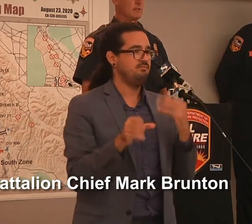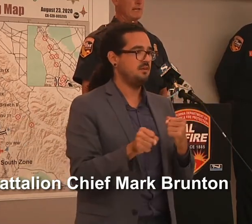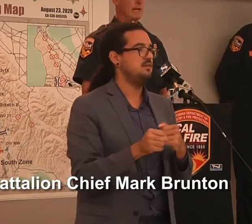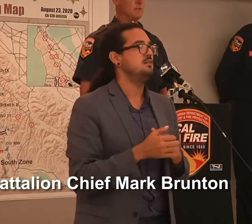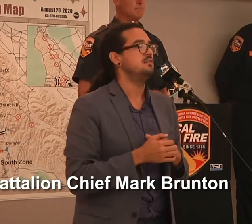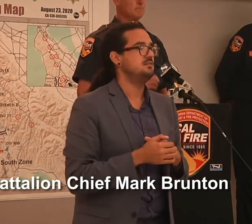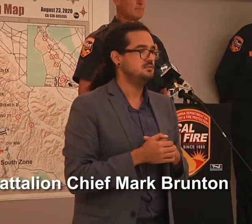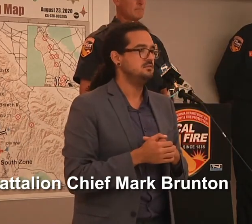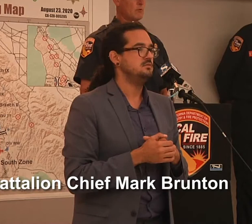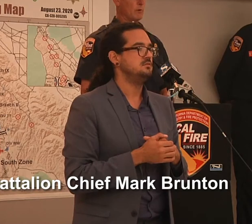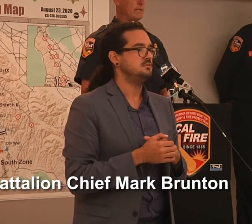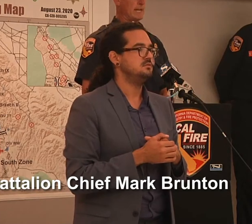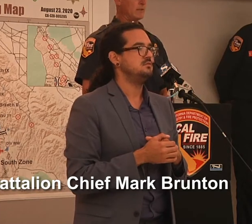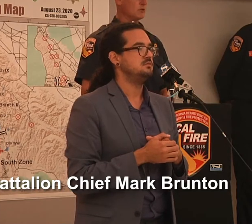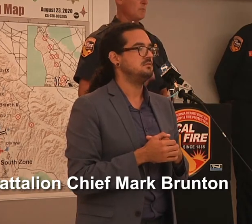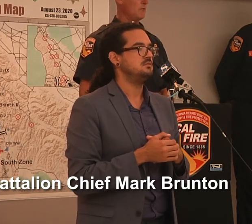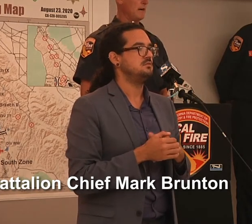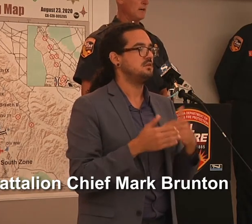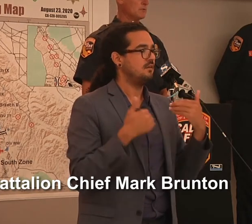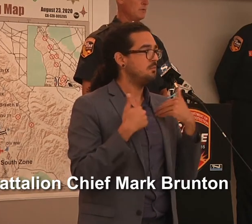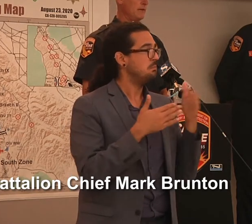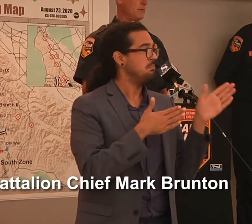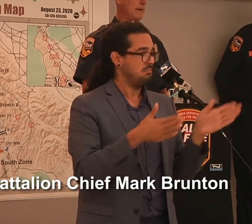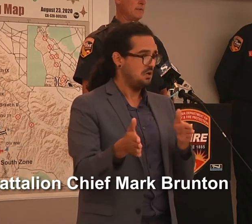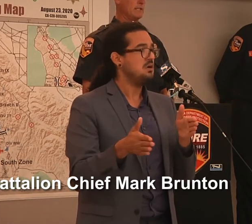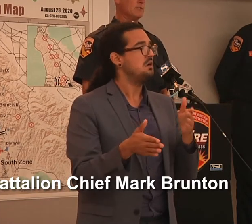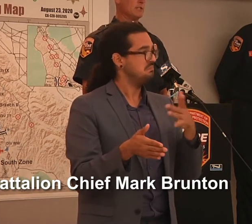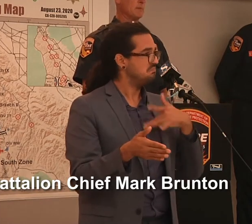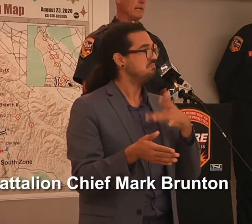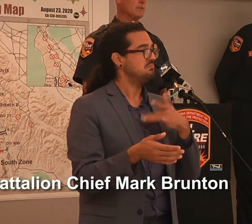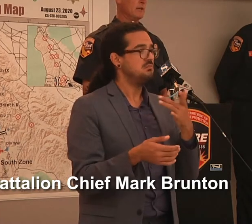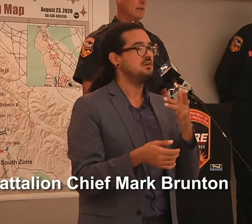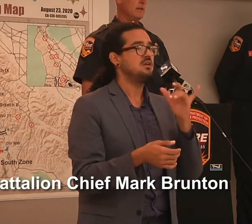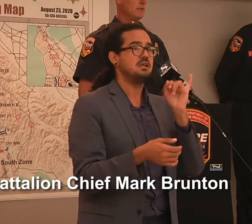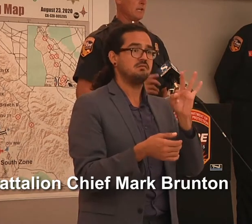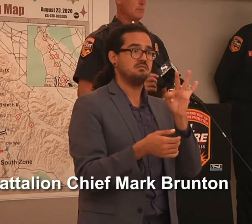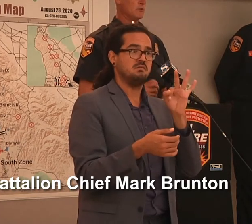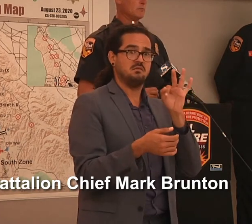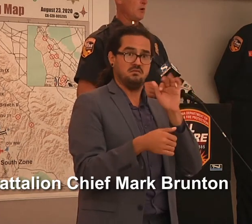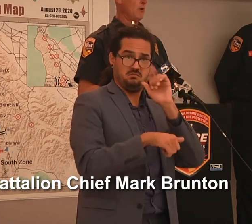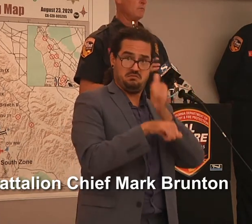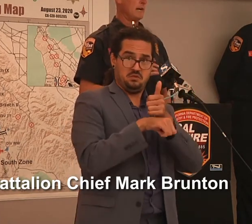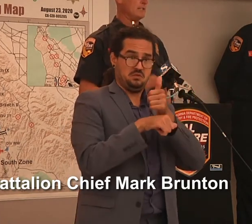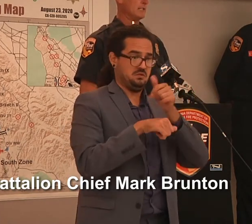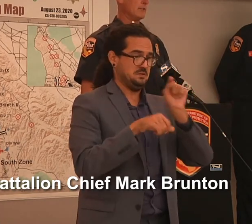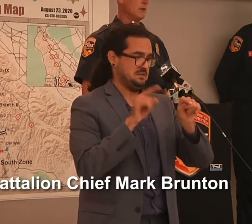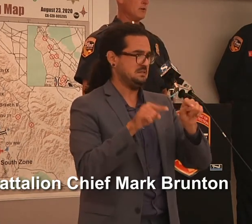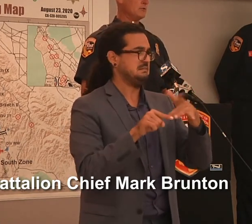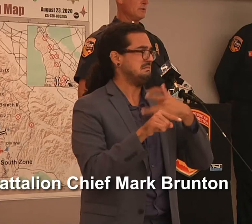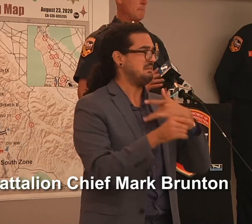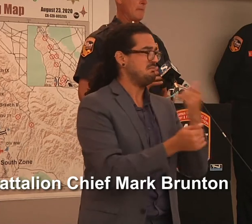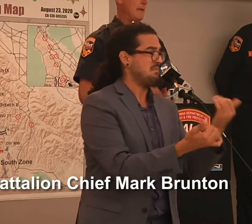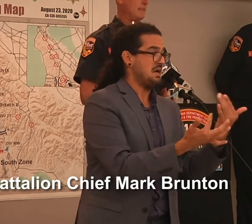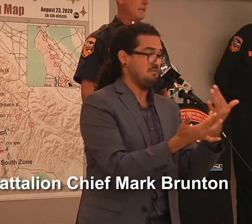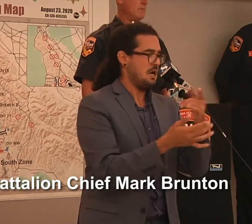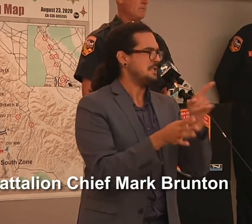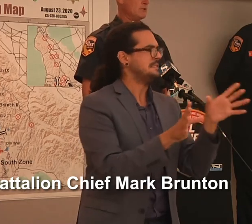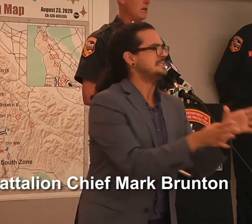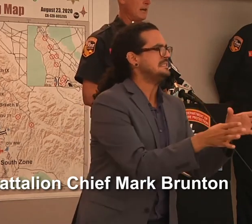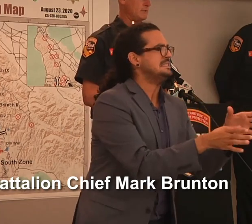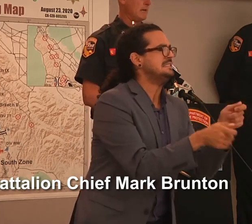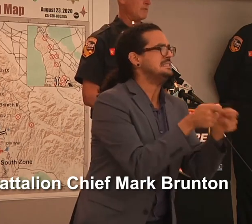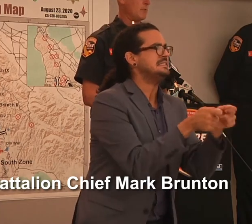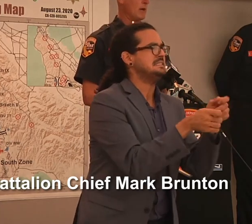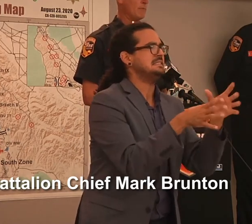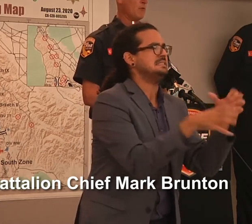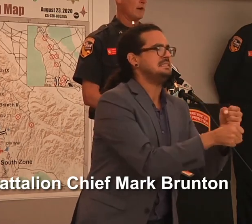face, that we would attack those small fires. We have contingency plans. Keep those small, isolate those, and then it's